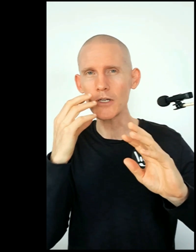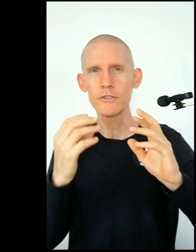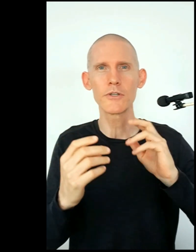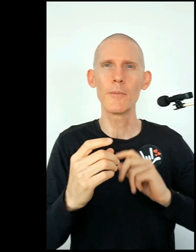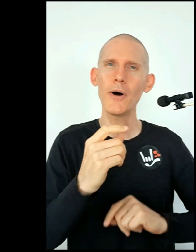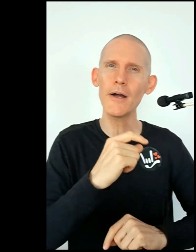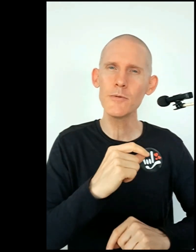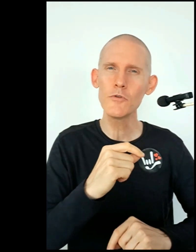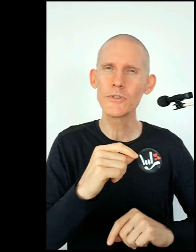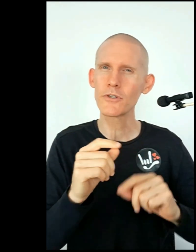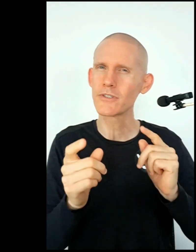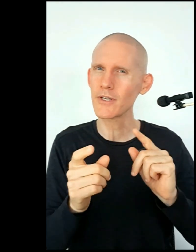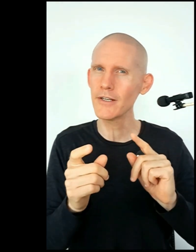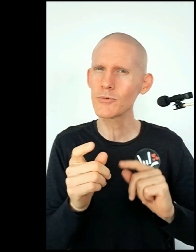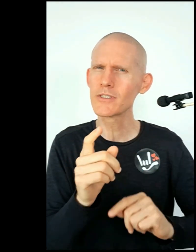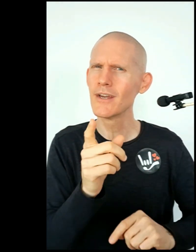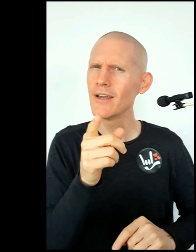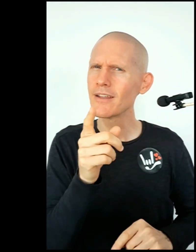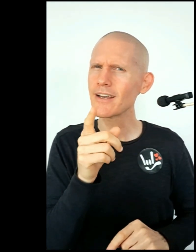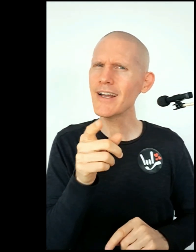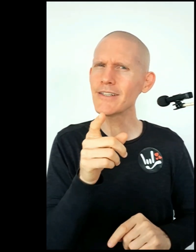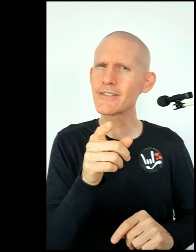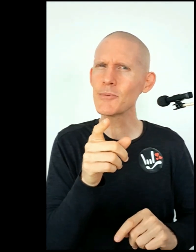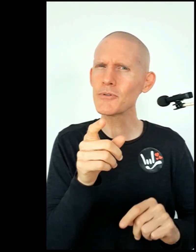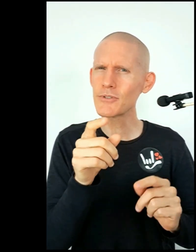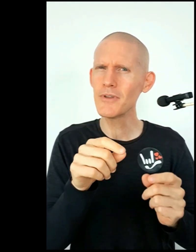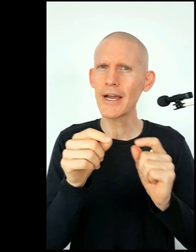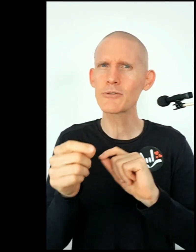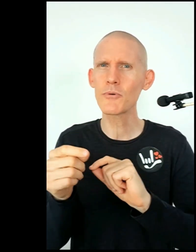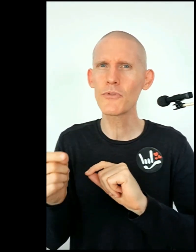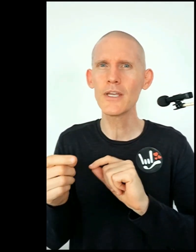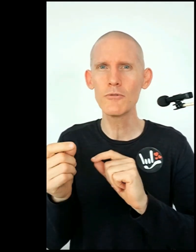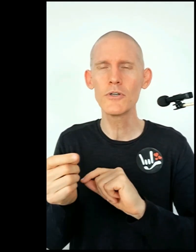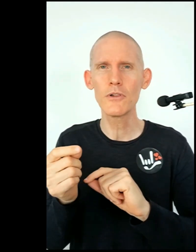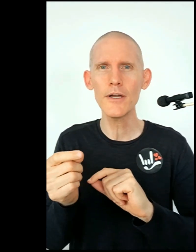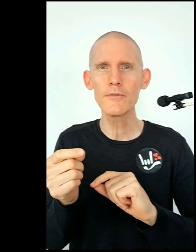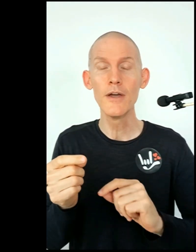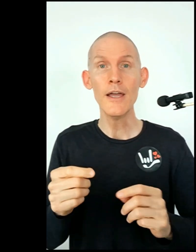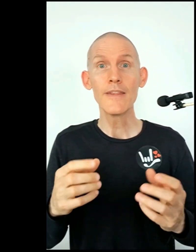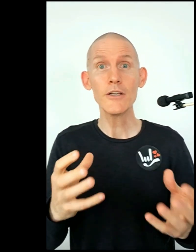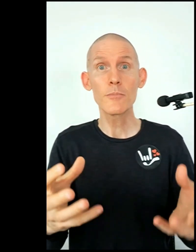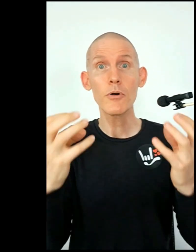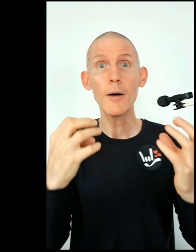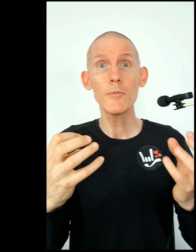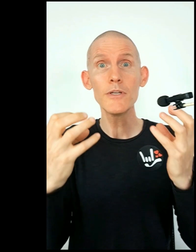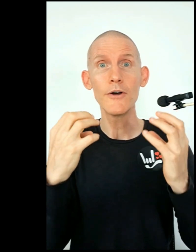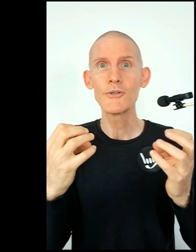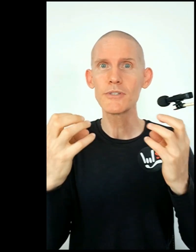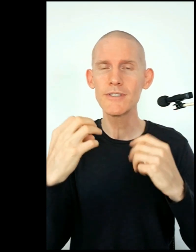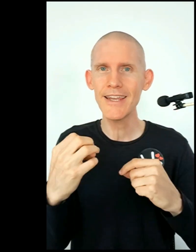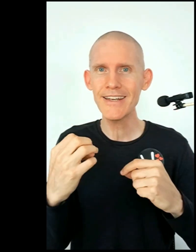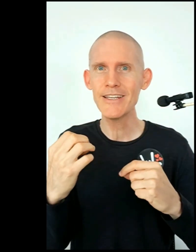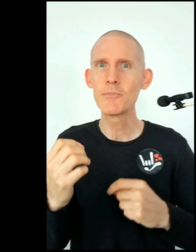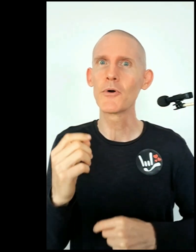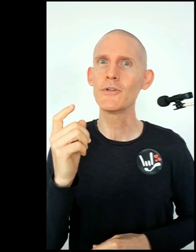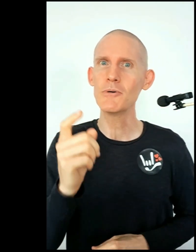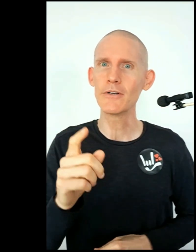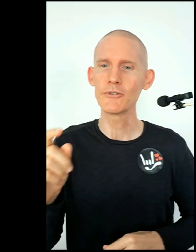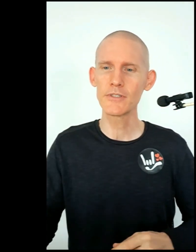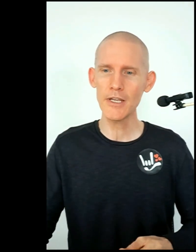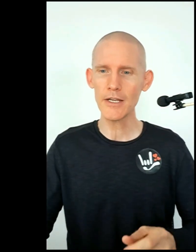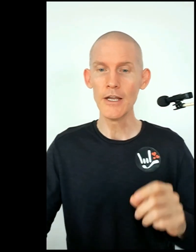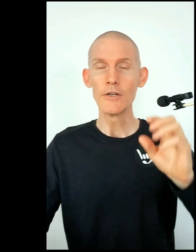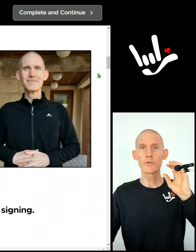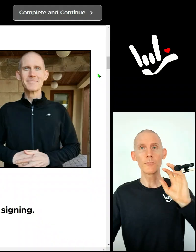facial expressions, there are body movements, there are signs which kind of similar to the actual thing in real life that you're probably understanding more